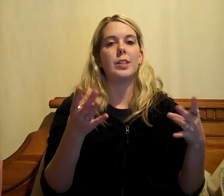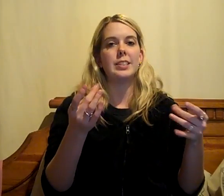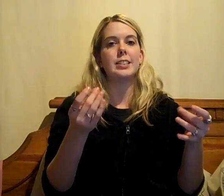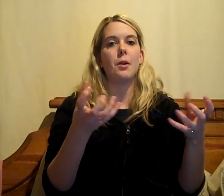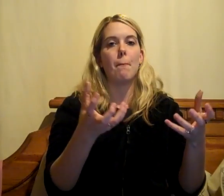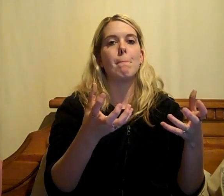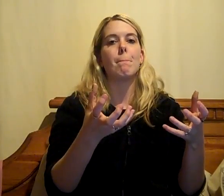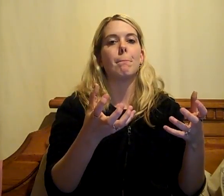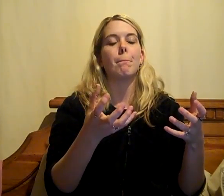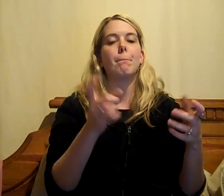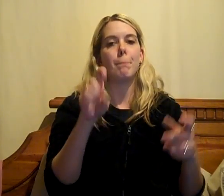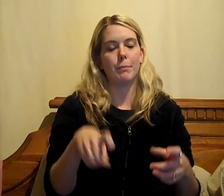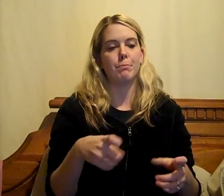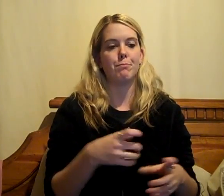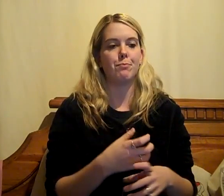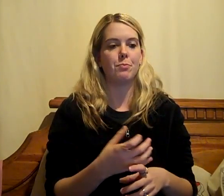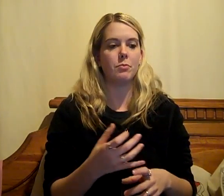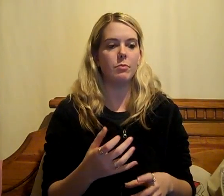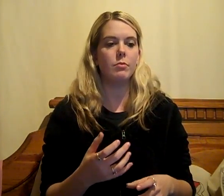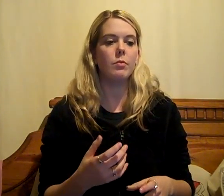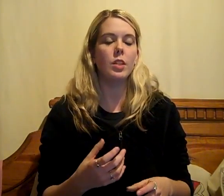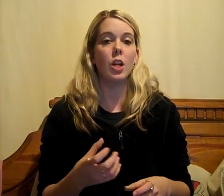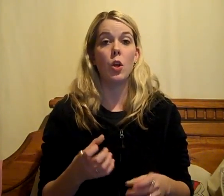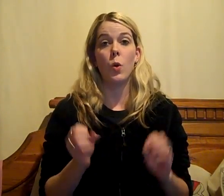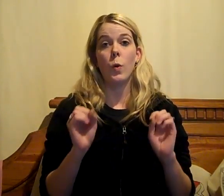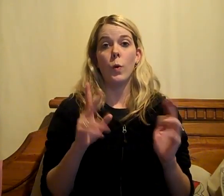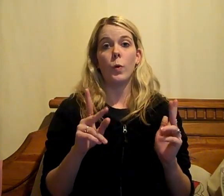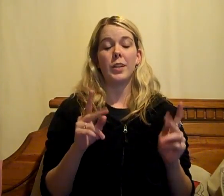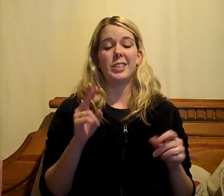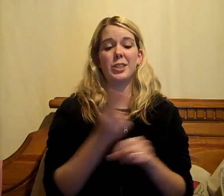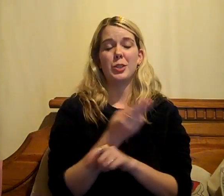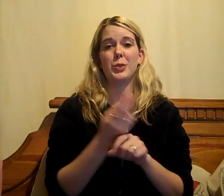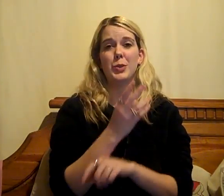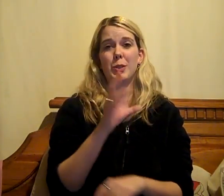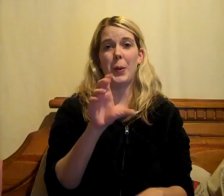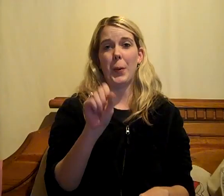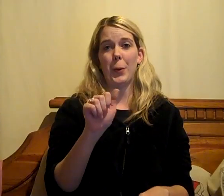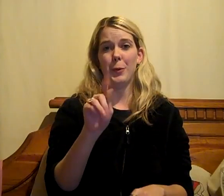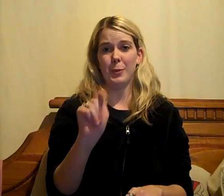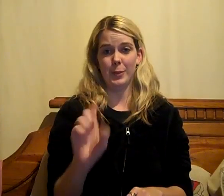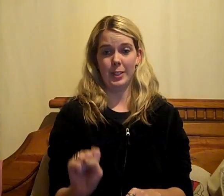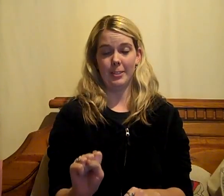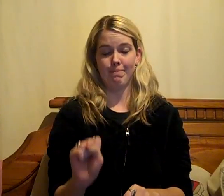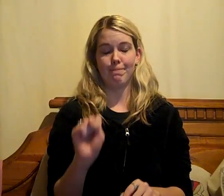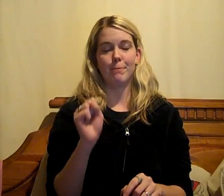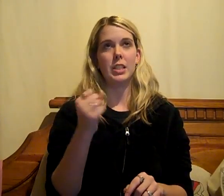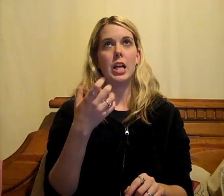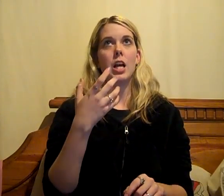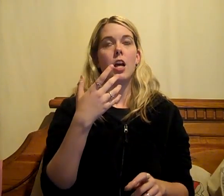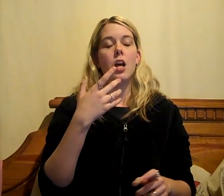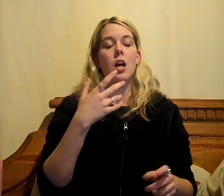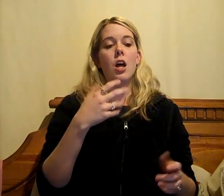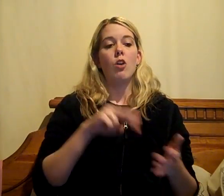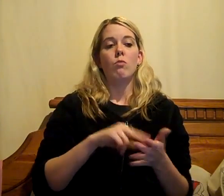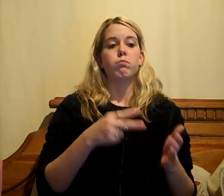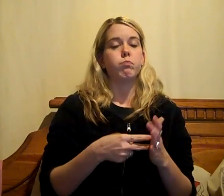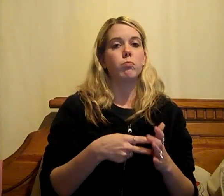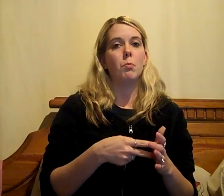sticky. Now I'm using oatmeal. I don't mean like Quaker oatmeal, like I don't mean like maple and brown sugar